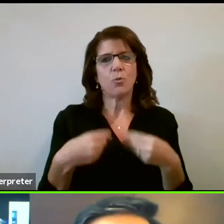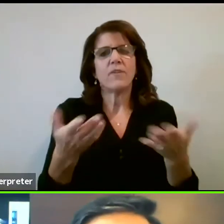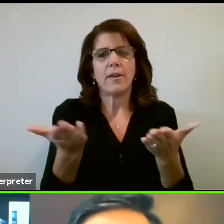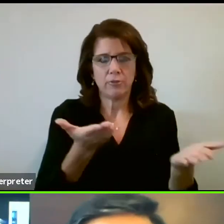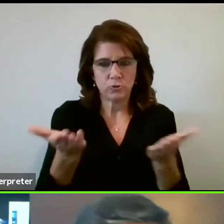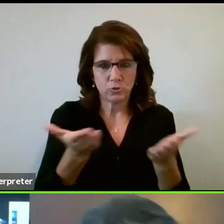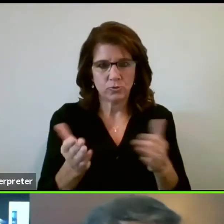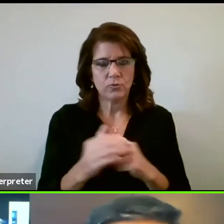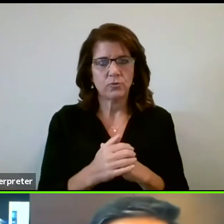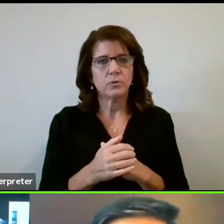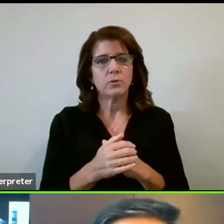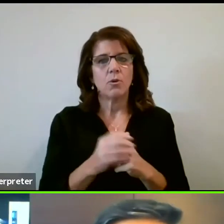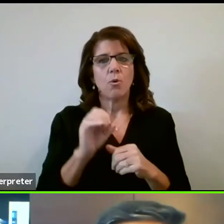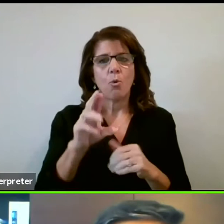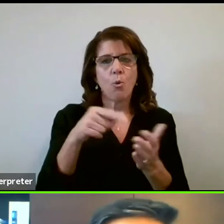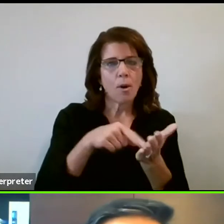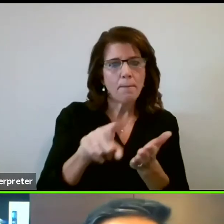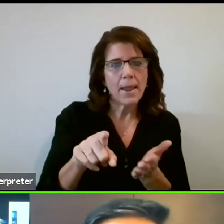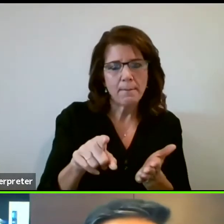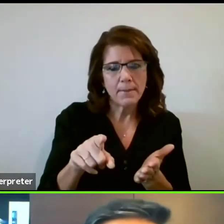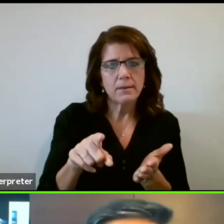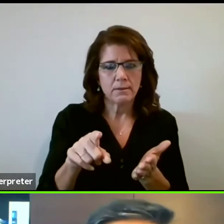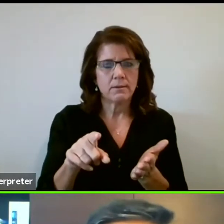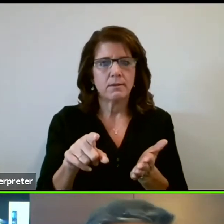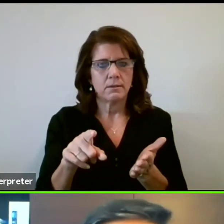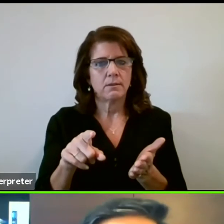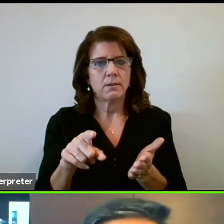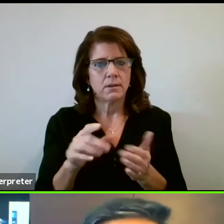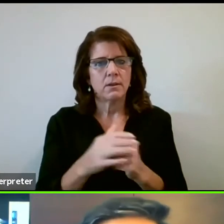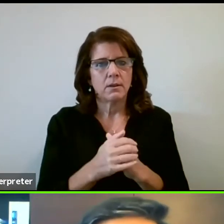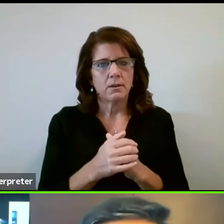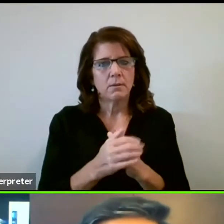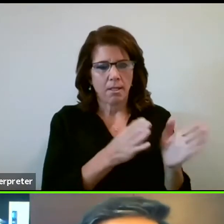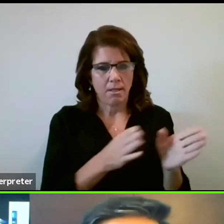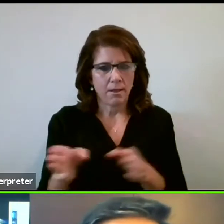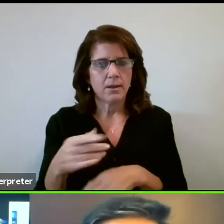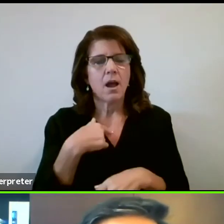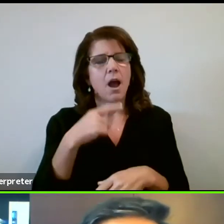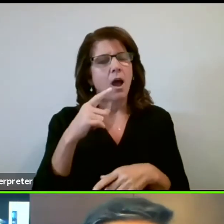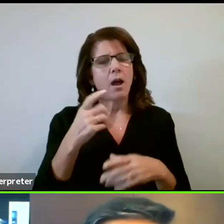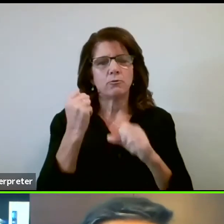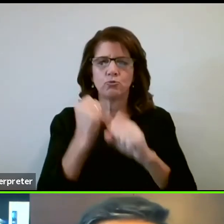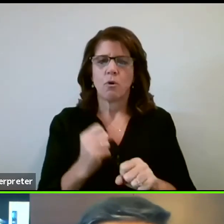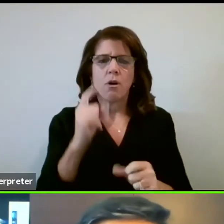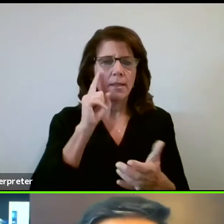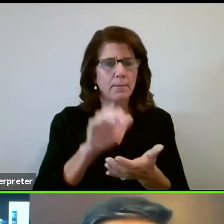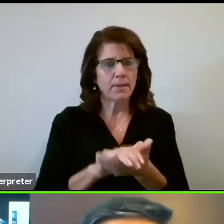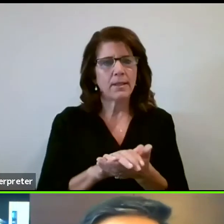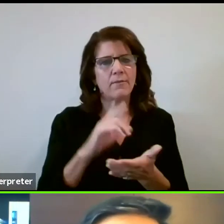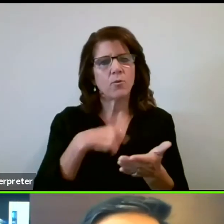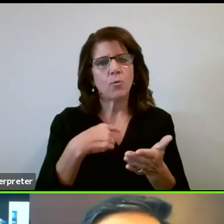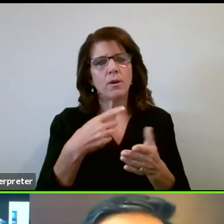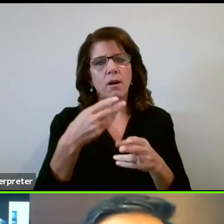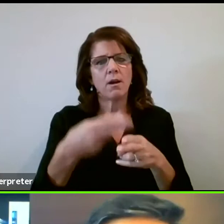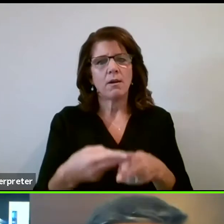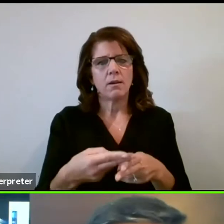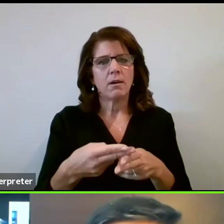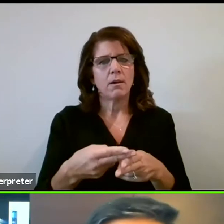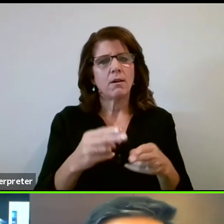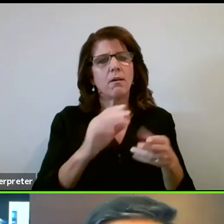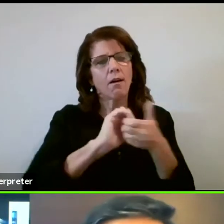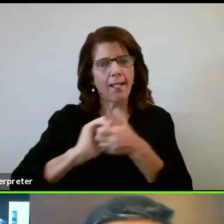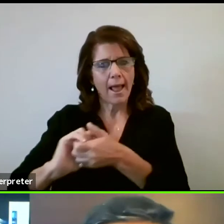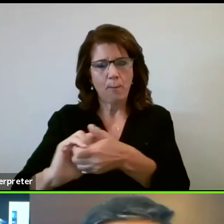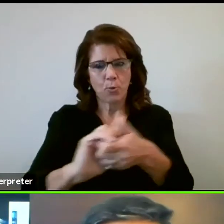or a payment model, right? I firmly believe in what I refer to as